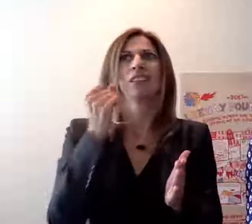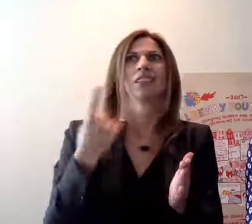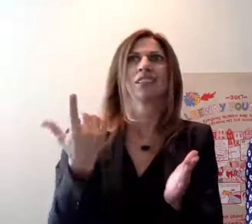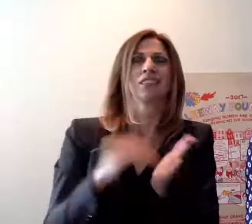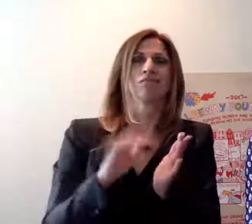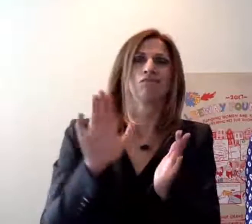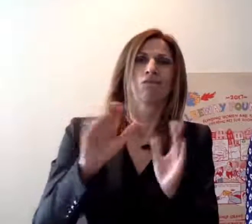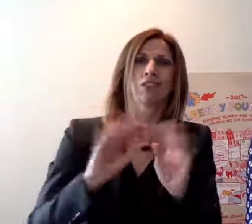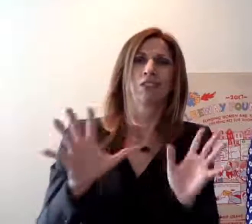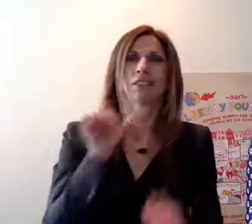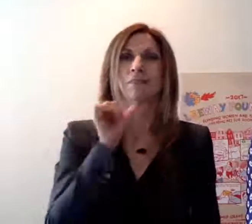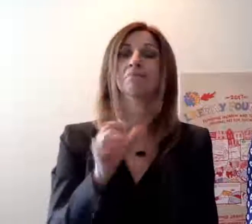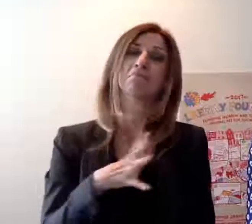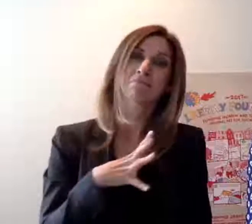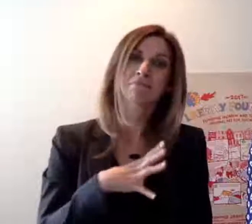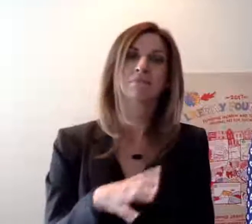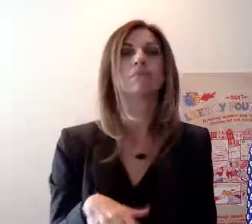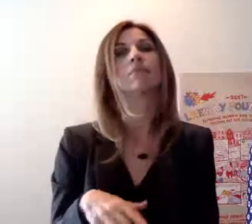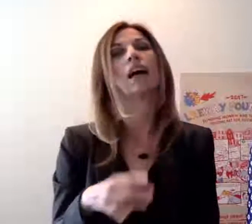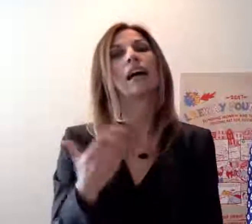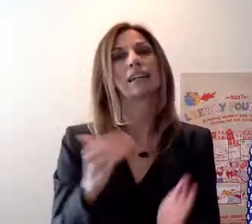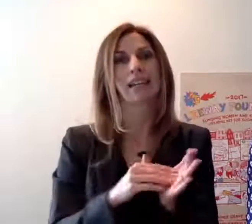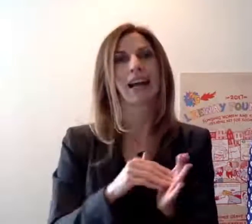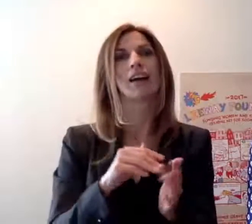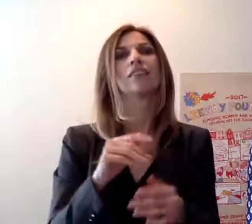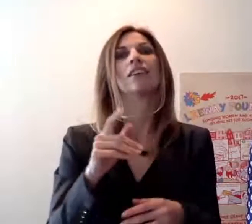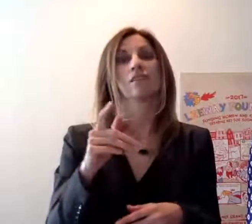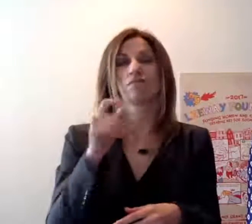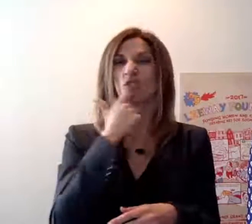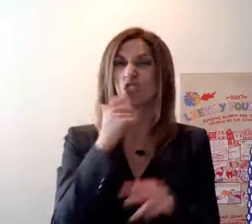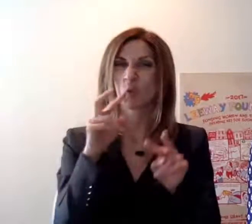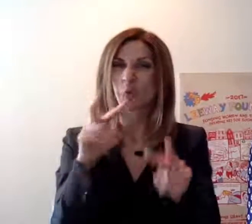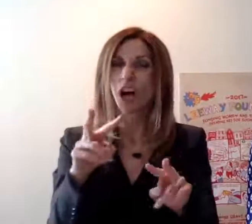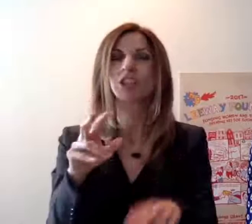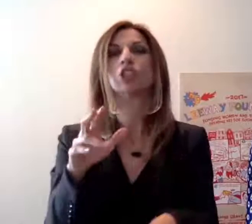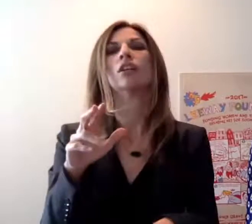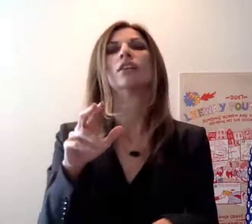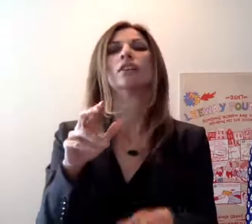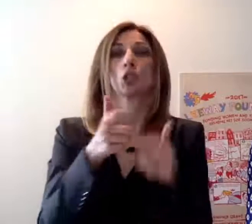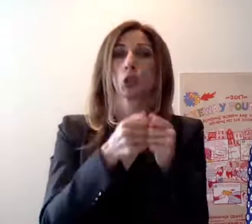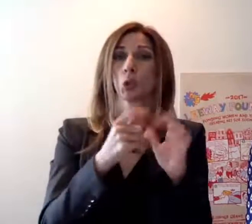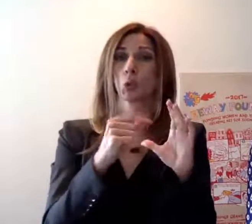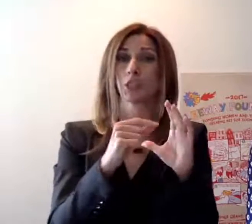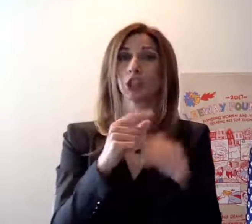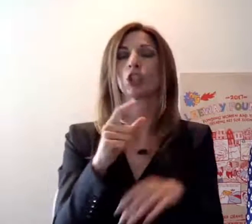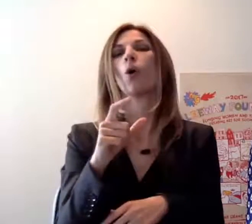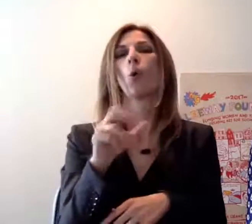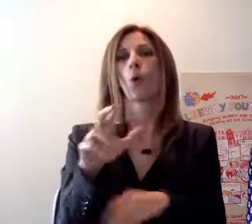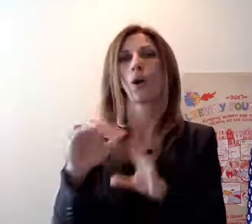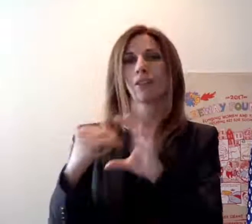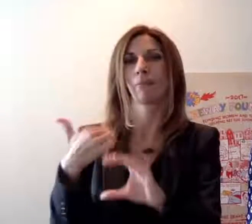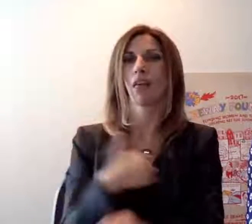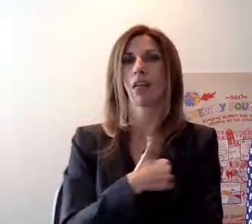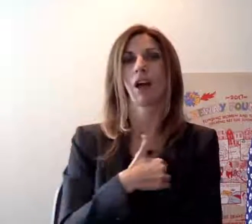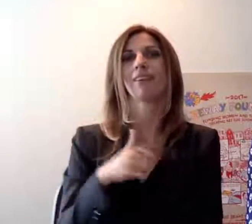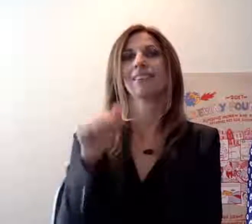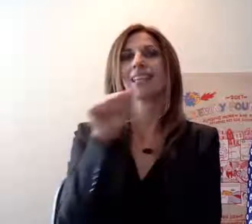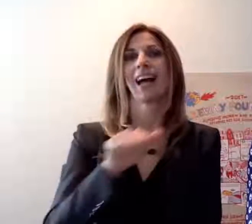you. And again, for those of you just tuning in, you can ask questions either via Twitter by tweeting at us or emailing us at